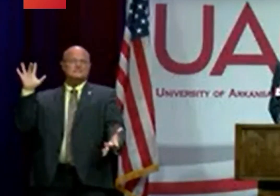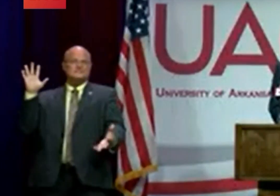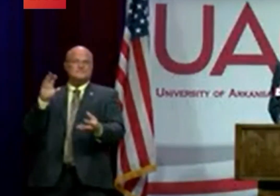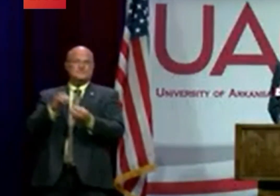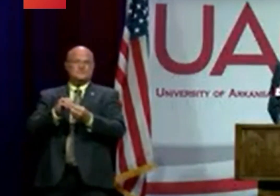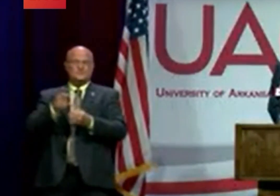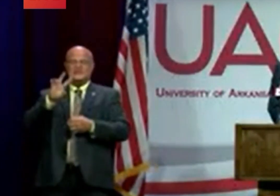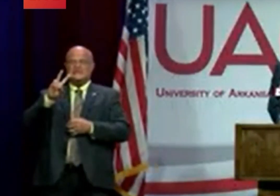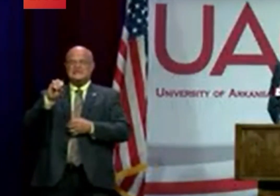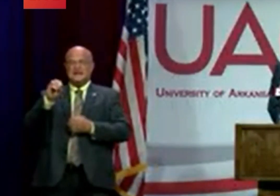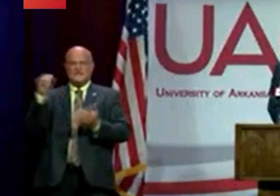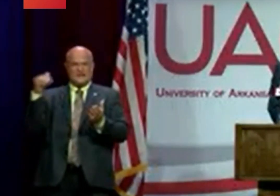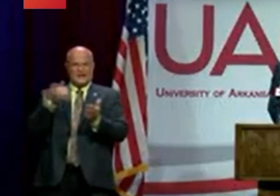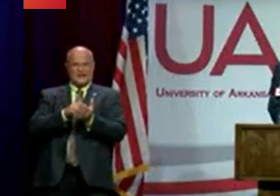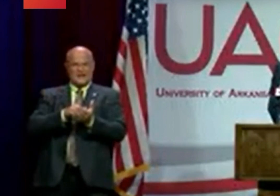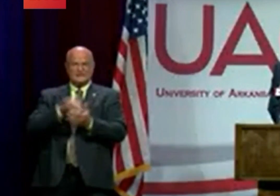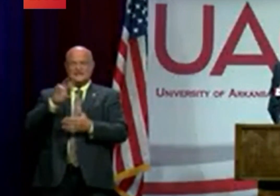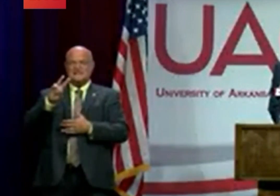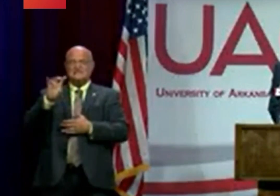total to